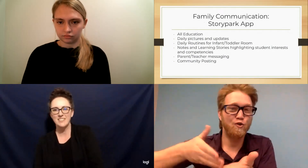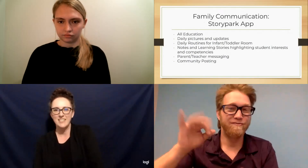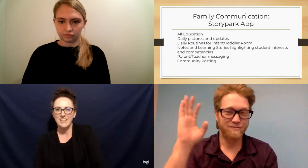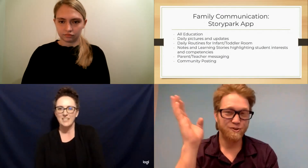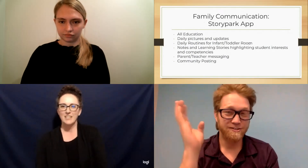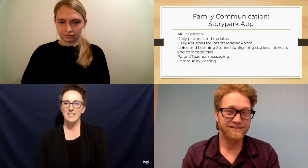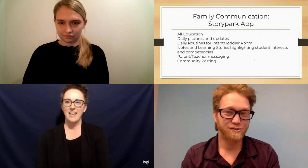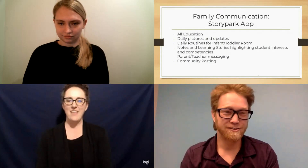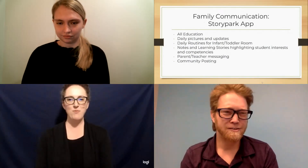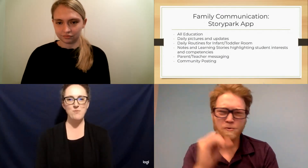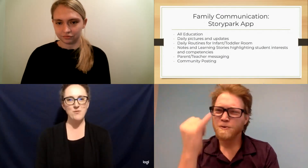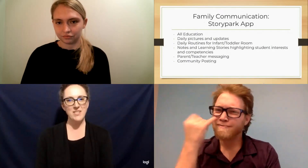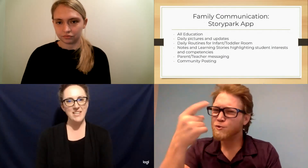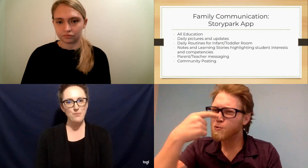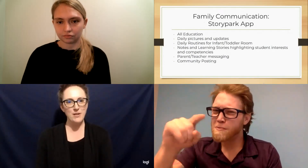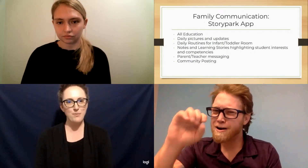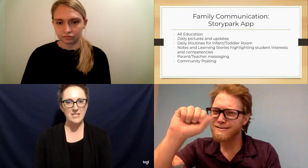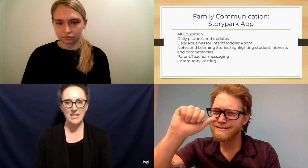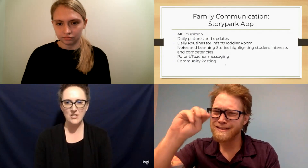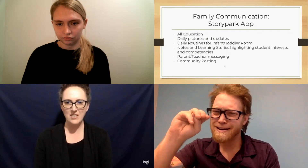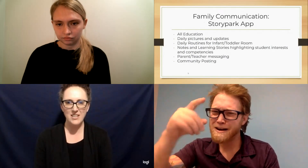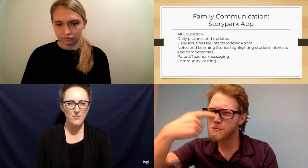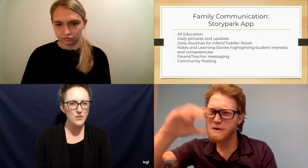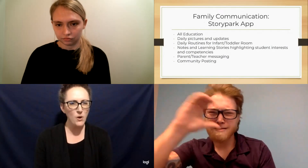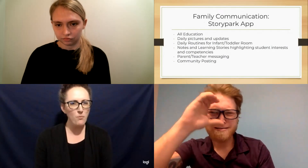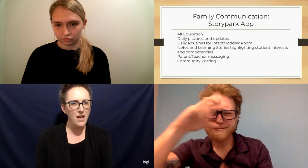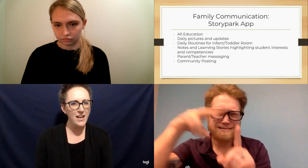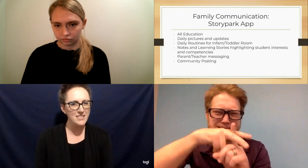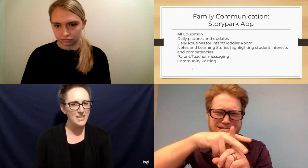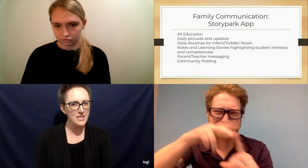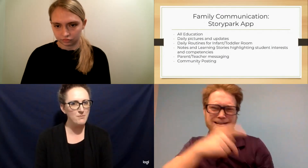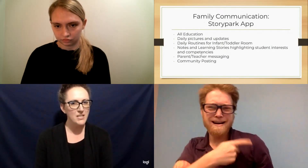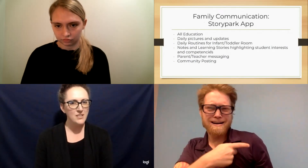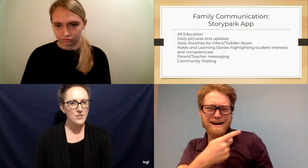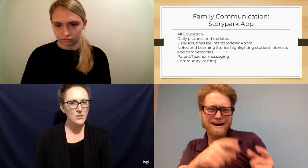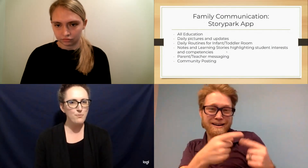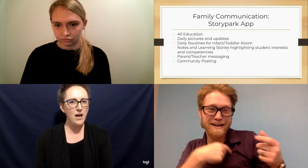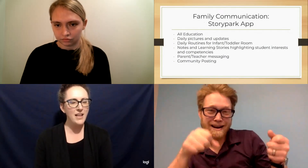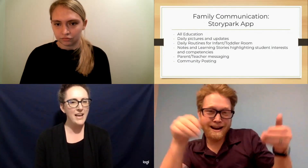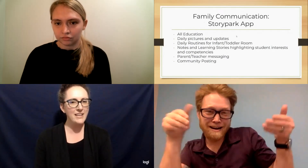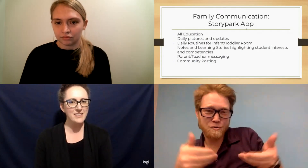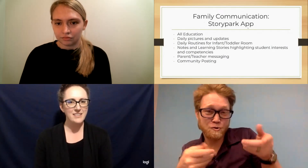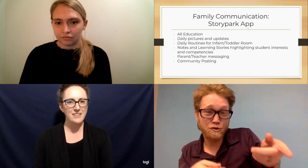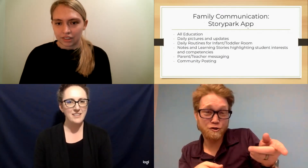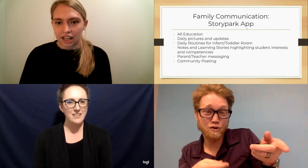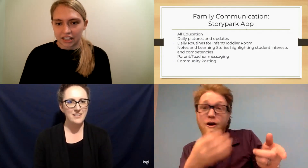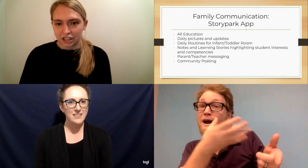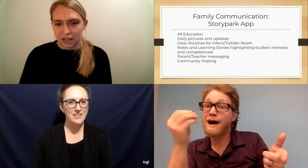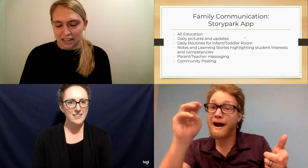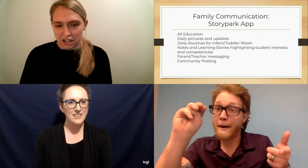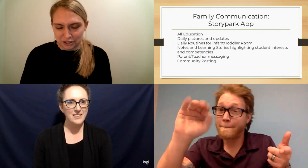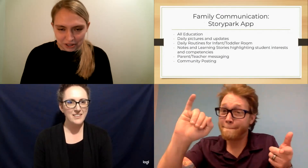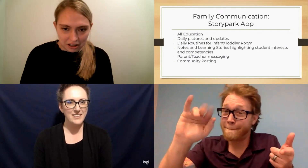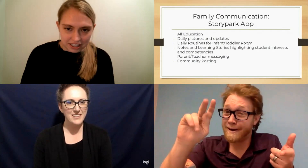you. And then we'll move to the next part of the presentation. If you don't mind, Sam, could you spotlight